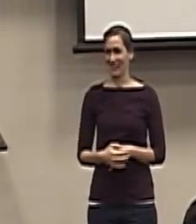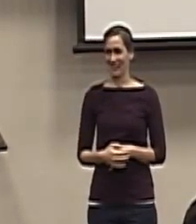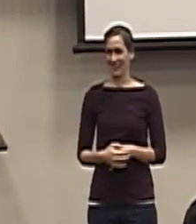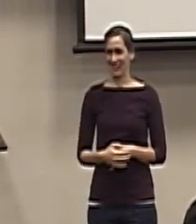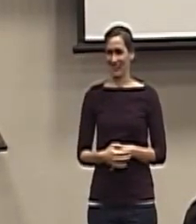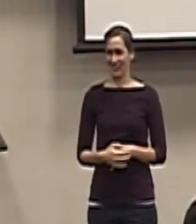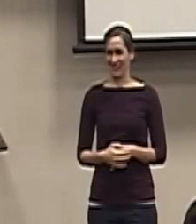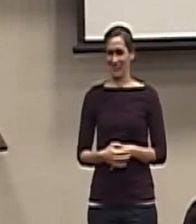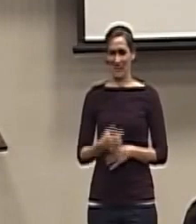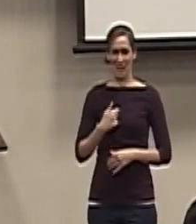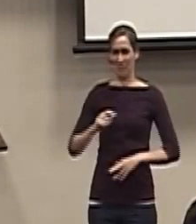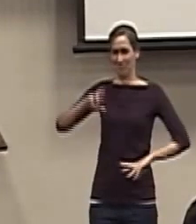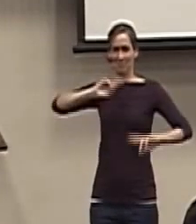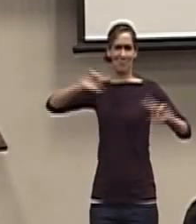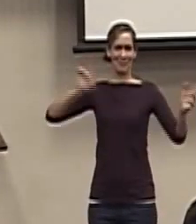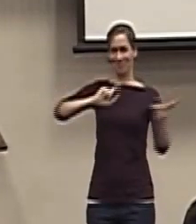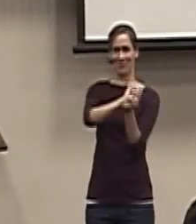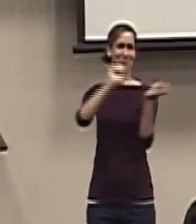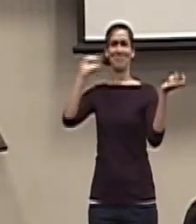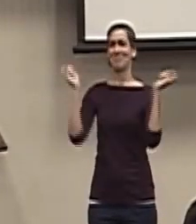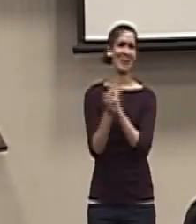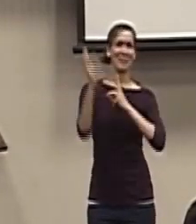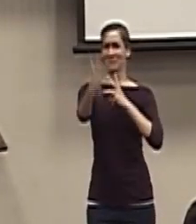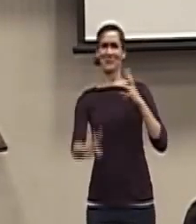I was going to change the world.